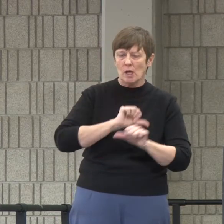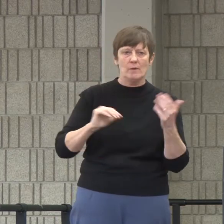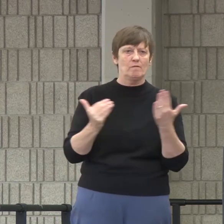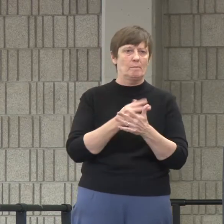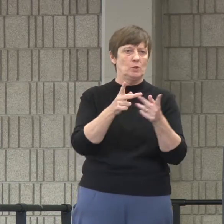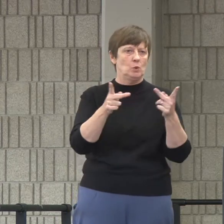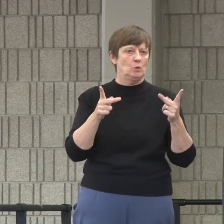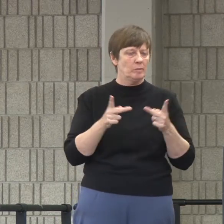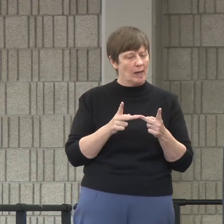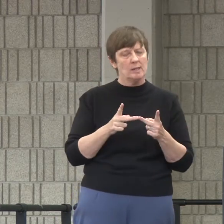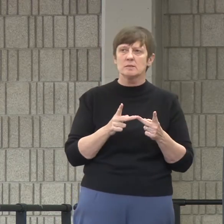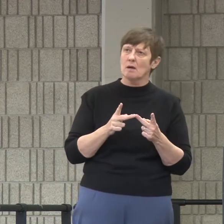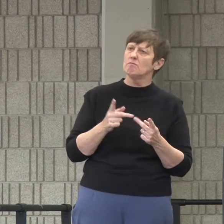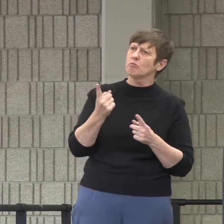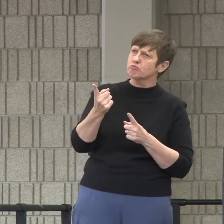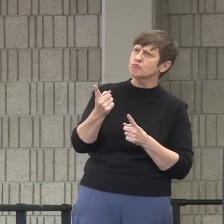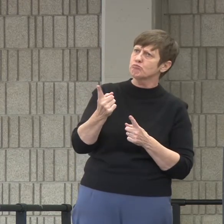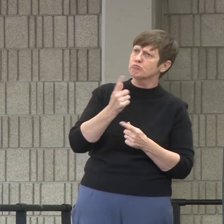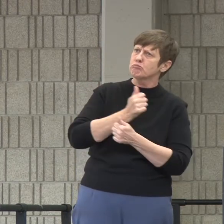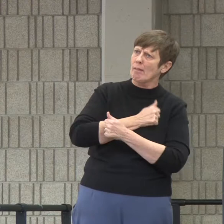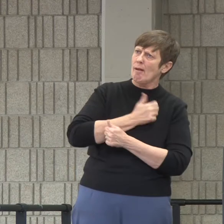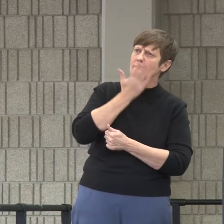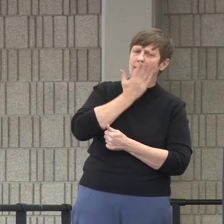of love and kindness.